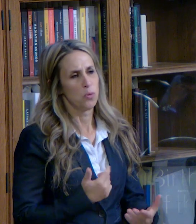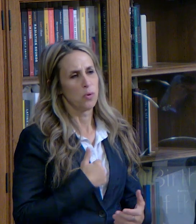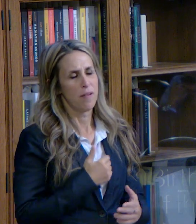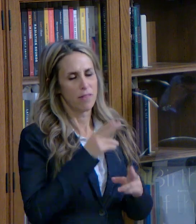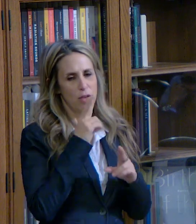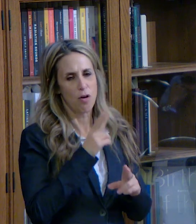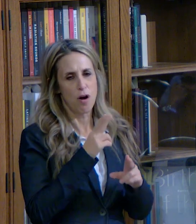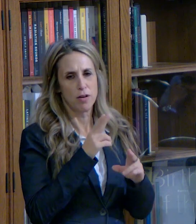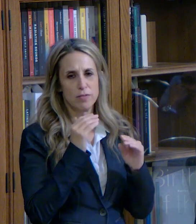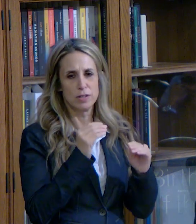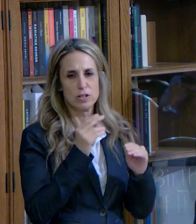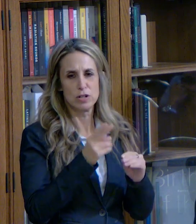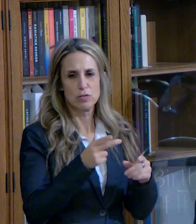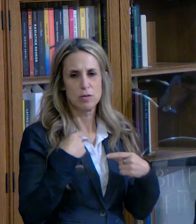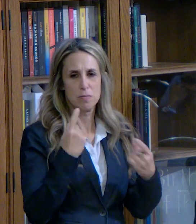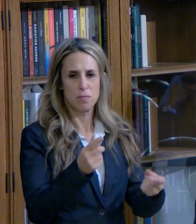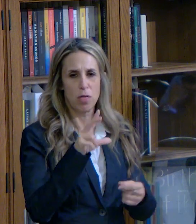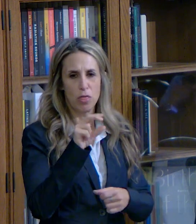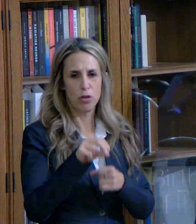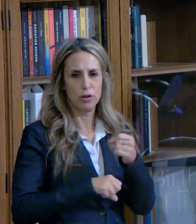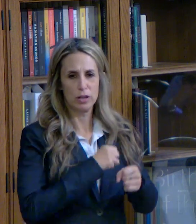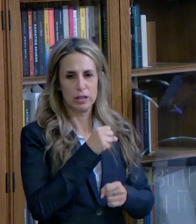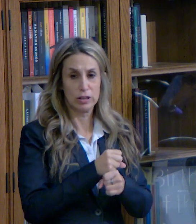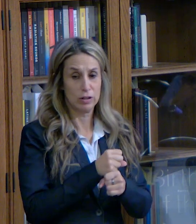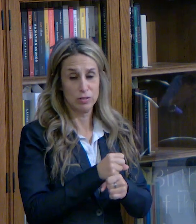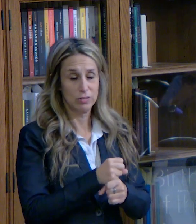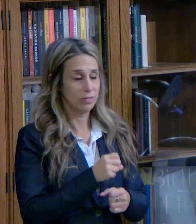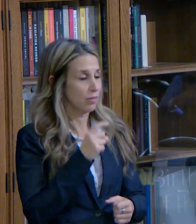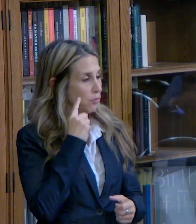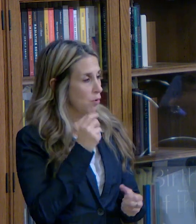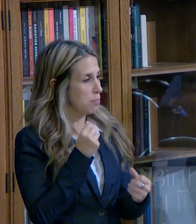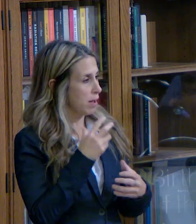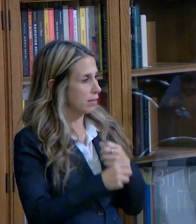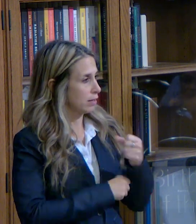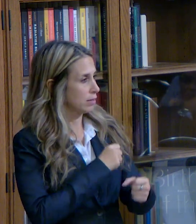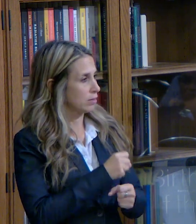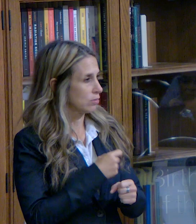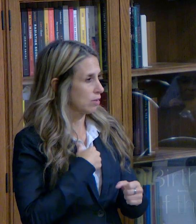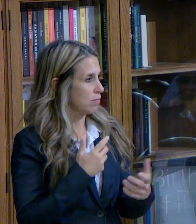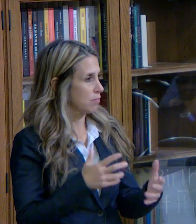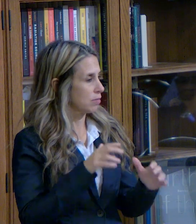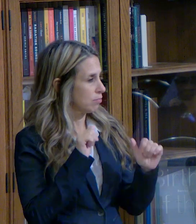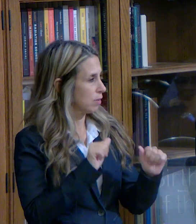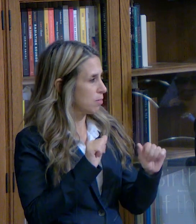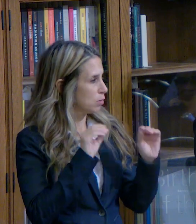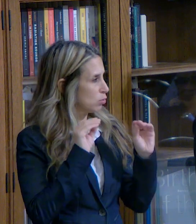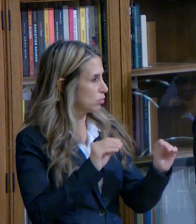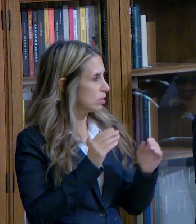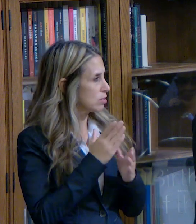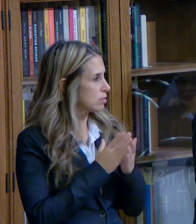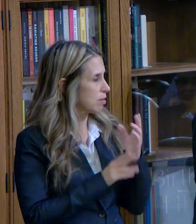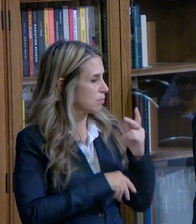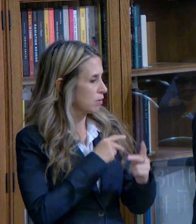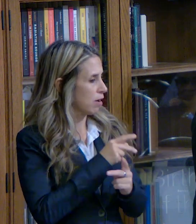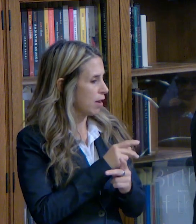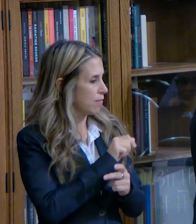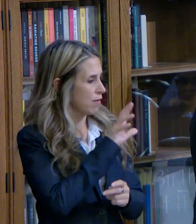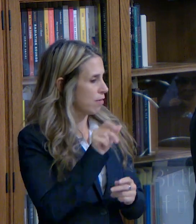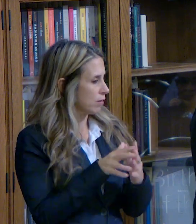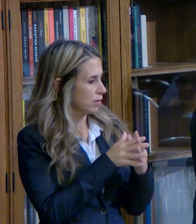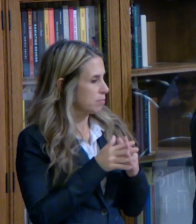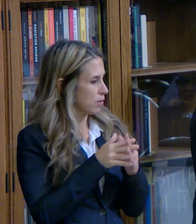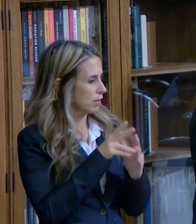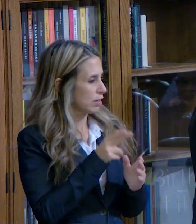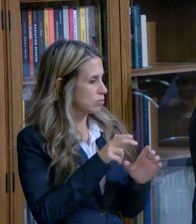teaching history for the past 30 years and for many of those years I have been able to teach some version of African-American